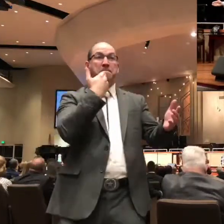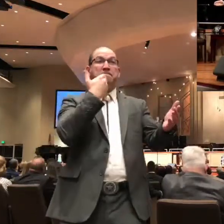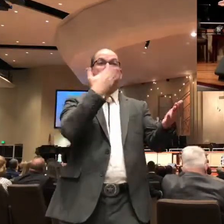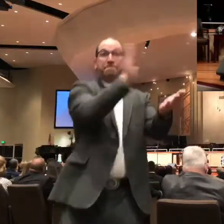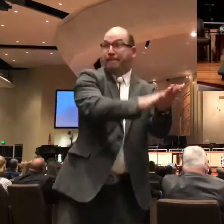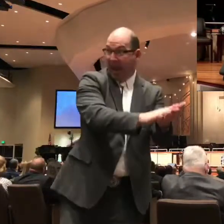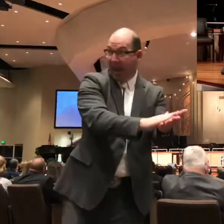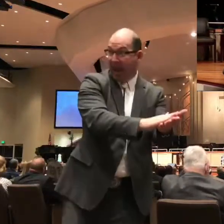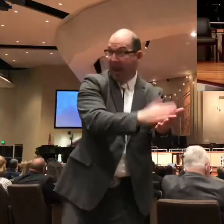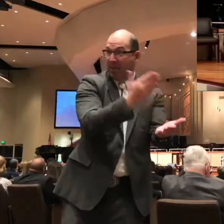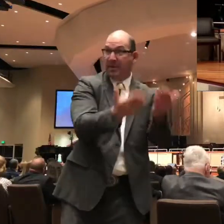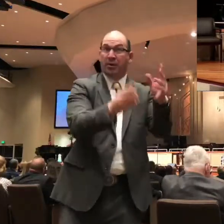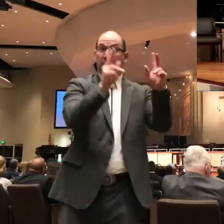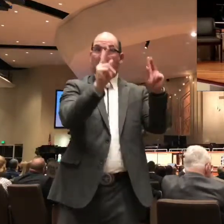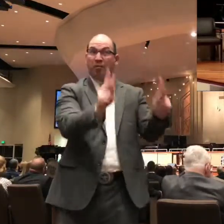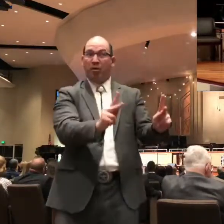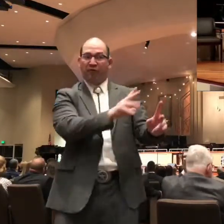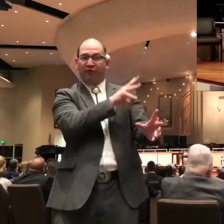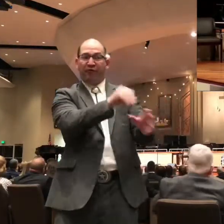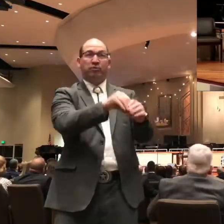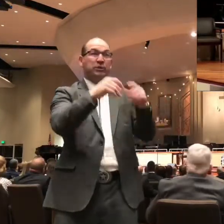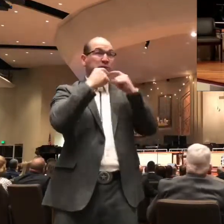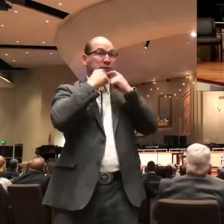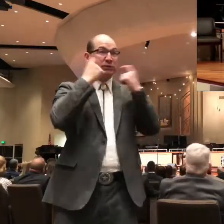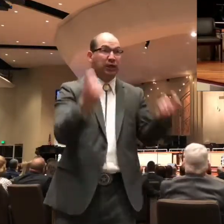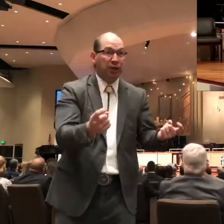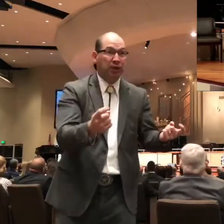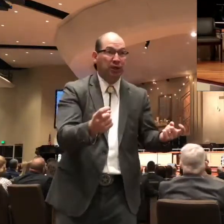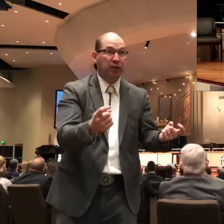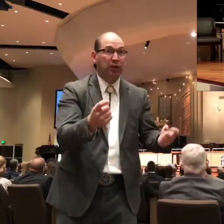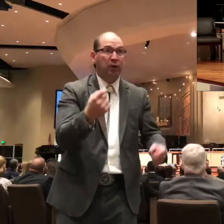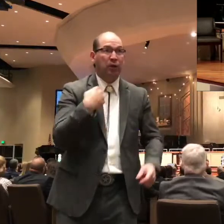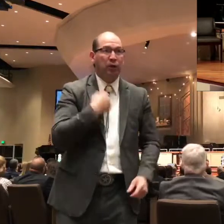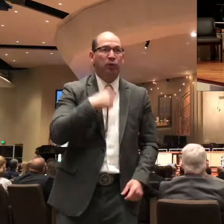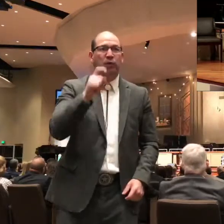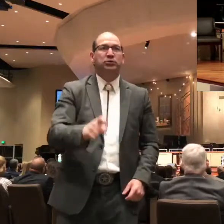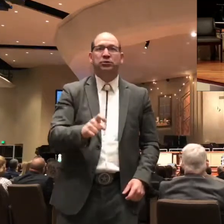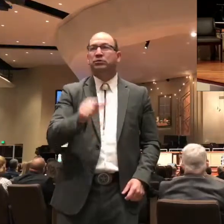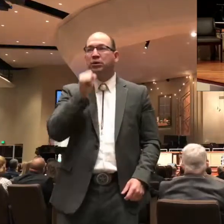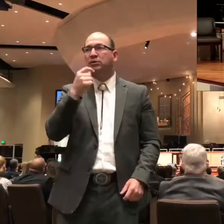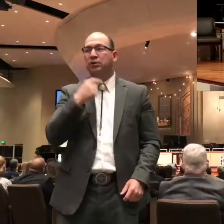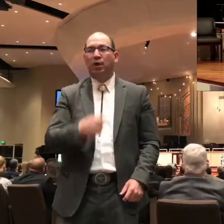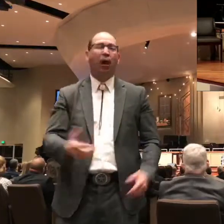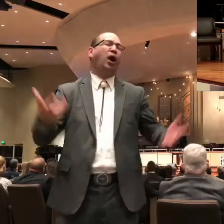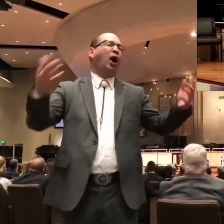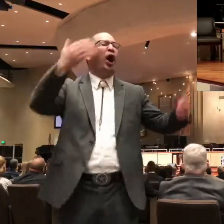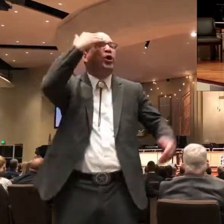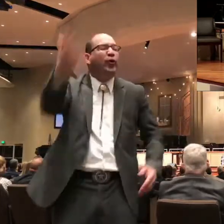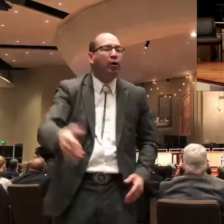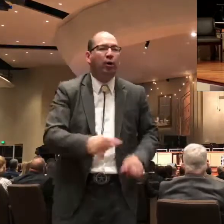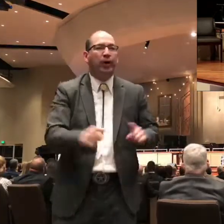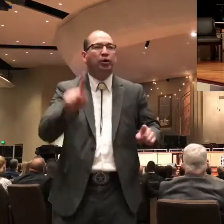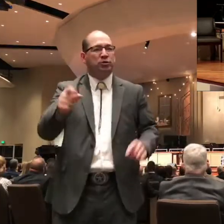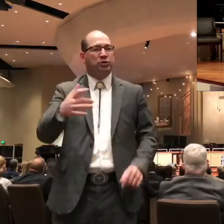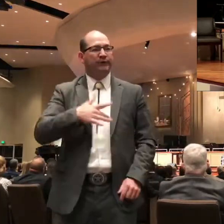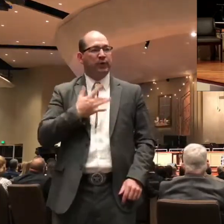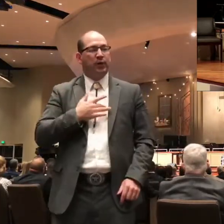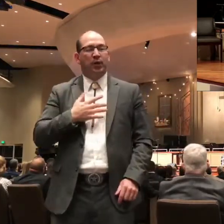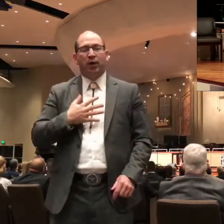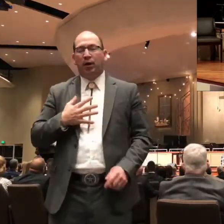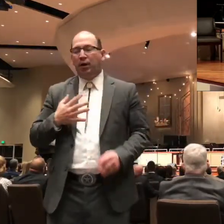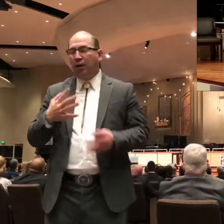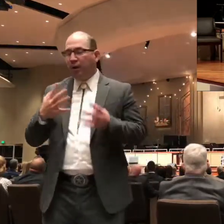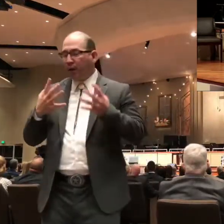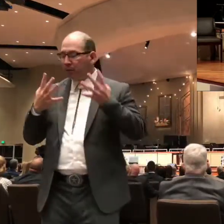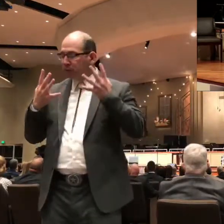into sin or someone that becomes immoral, our first response should never be, figures. Our first response should be that we feel badly